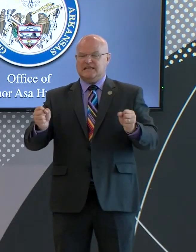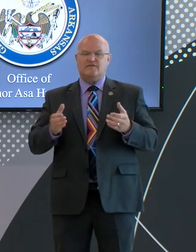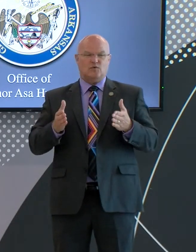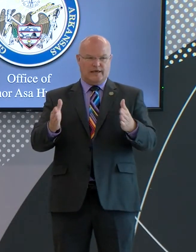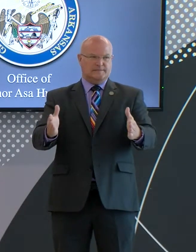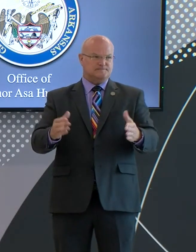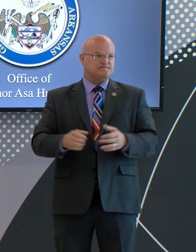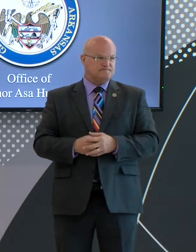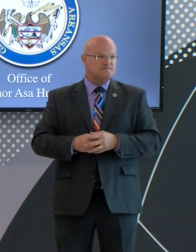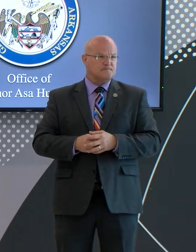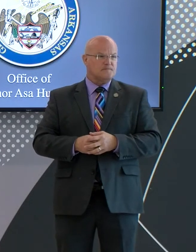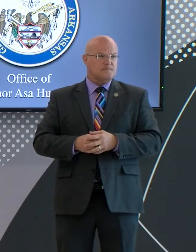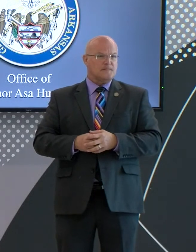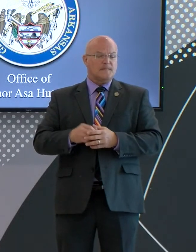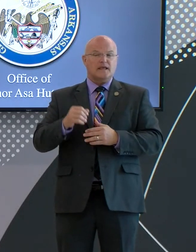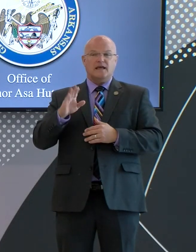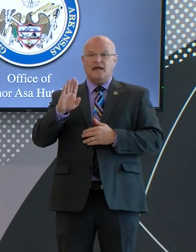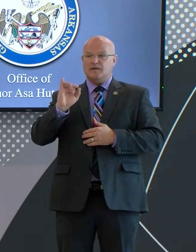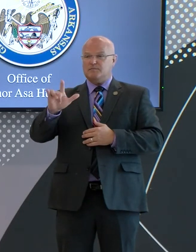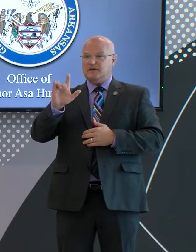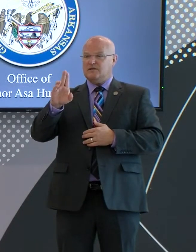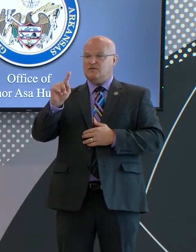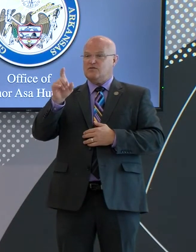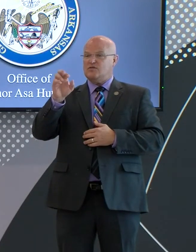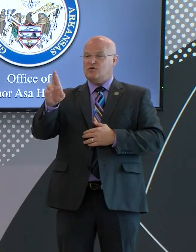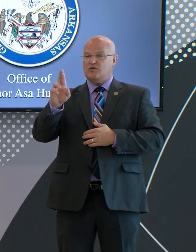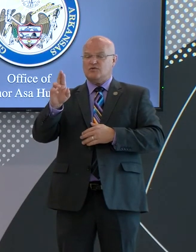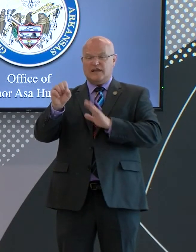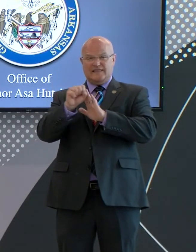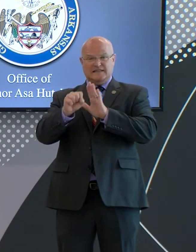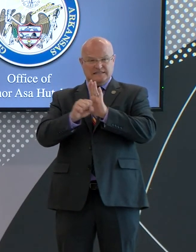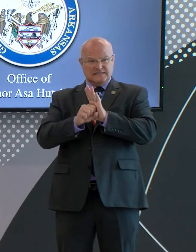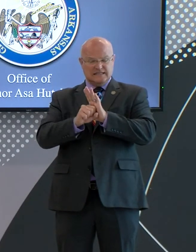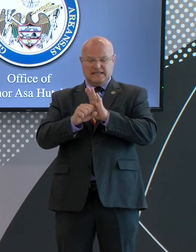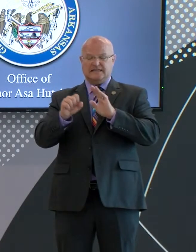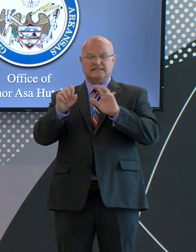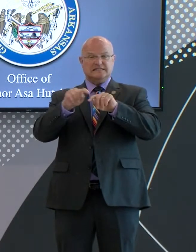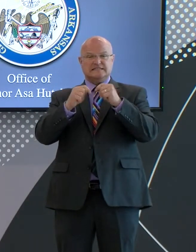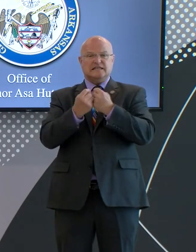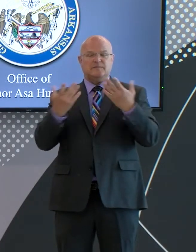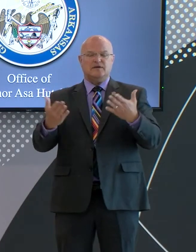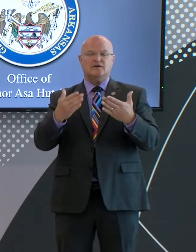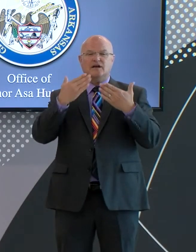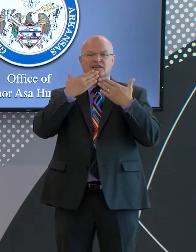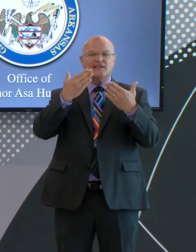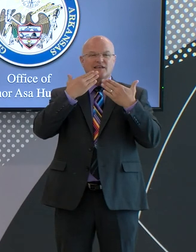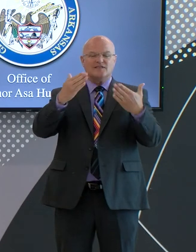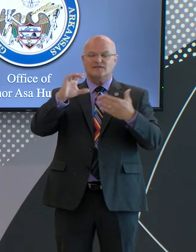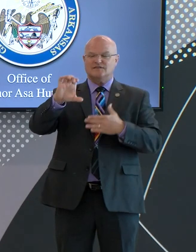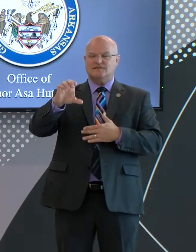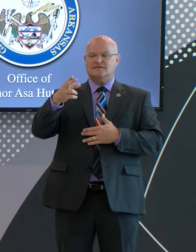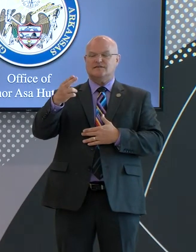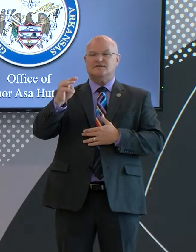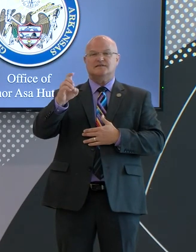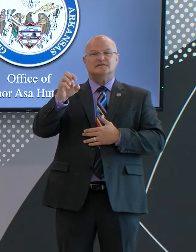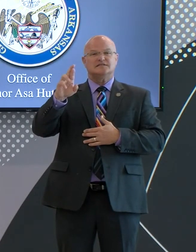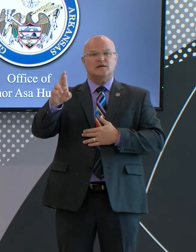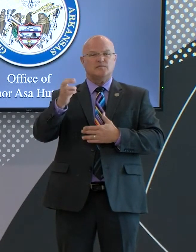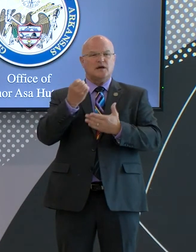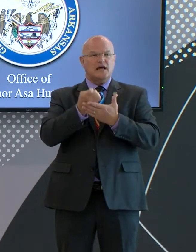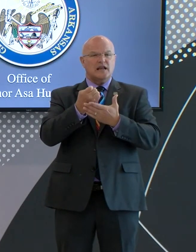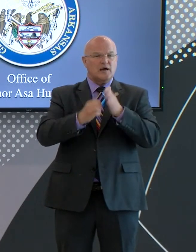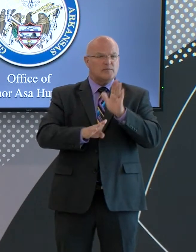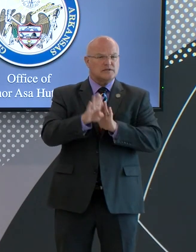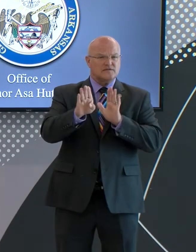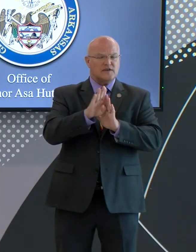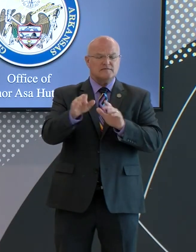manner. And then to Bill Luther and the team here at the El Dorado Chamber, we appreciate our chamber so much and our local economic development folks who continue to